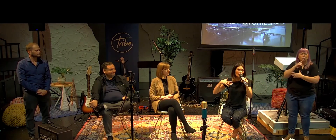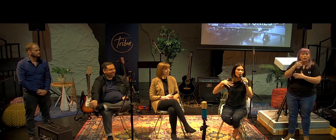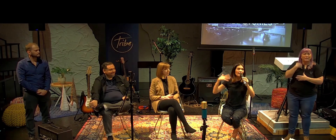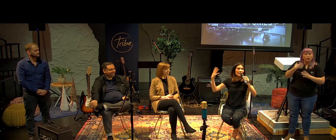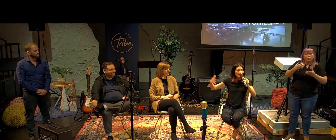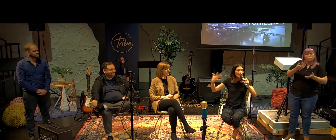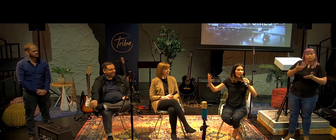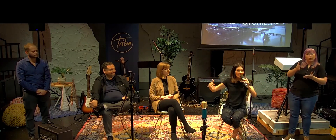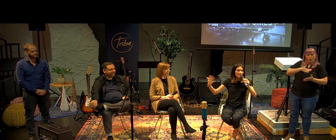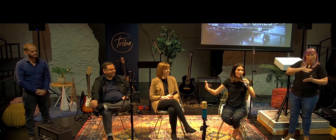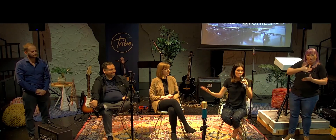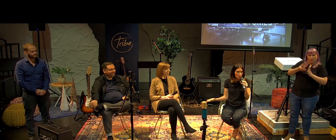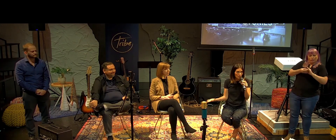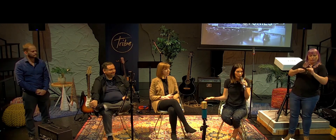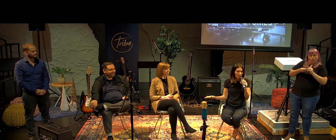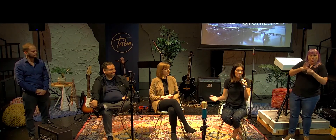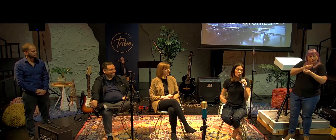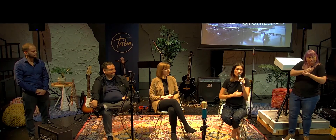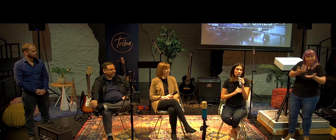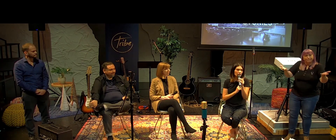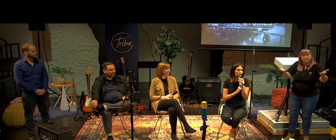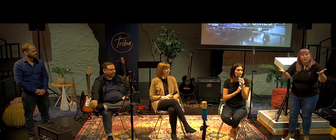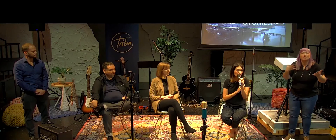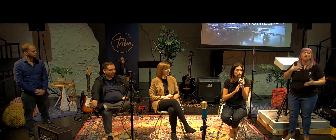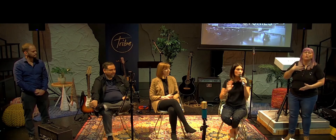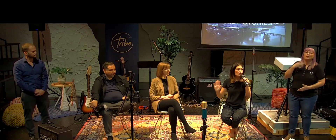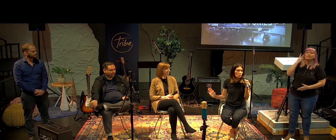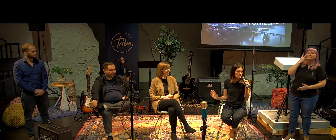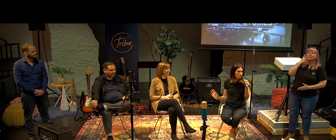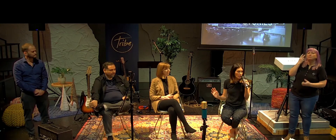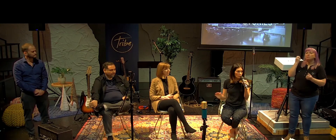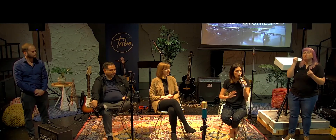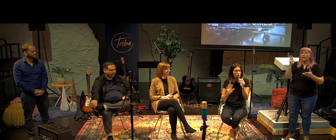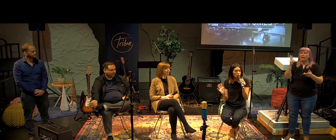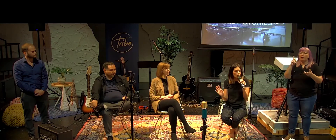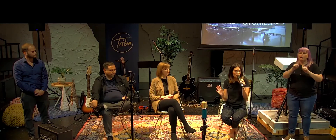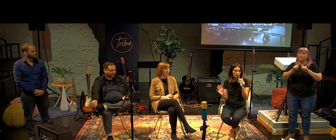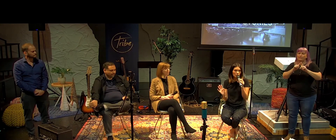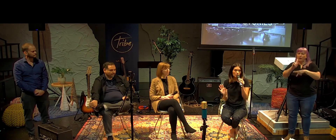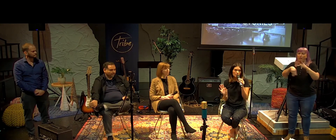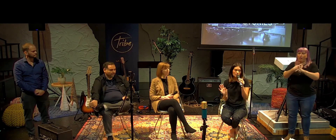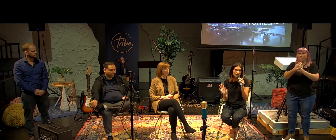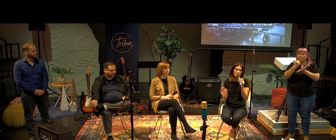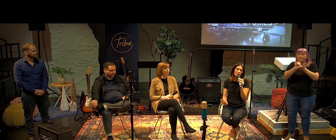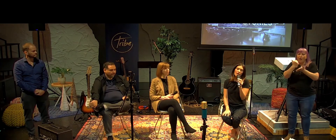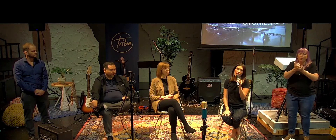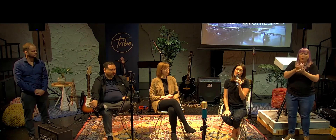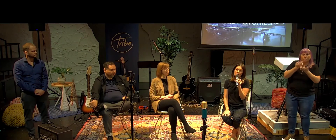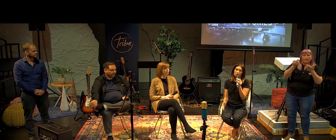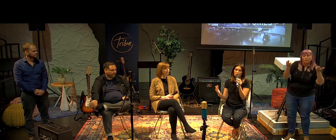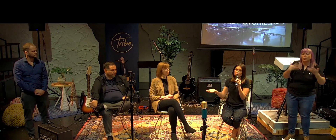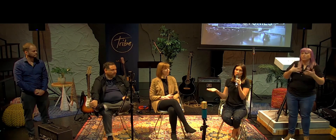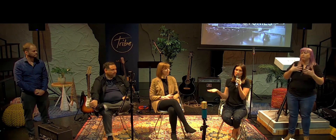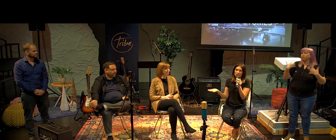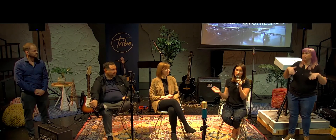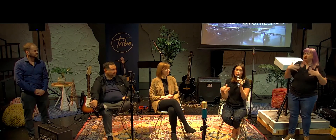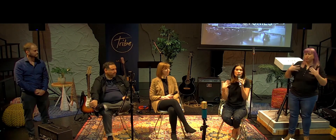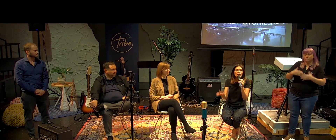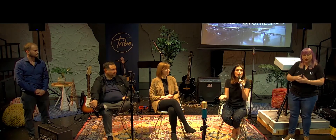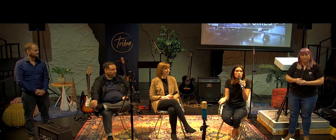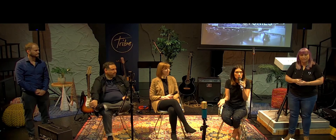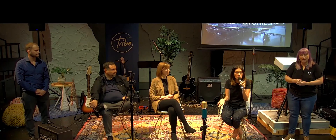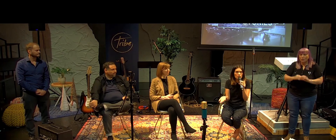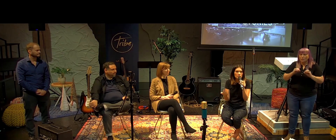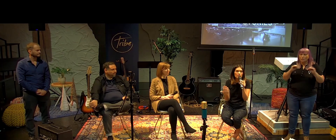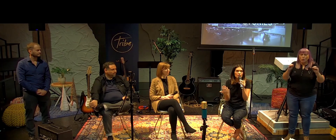story in this community, you're going to find so much help, so many resources. There's no reason to read